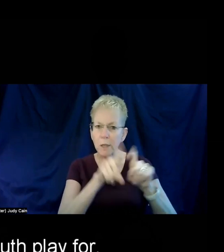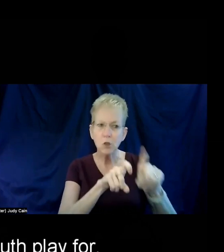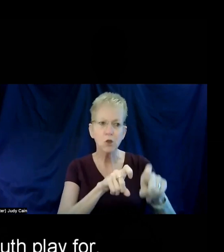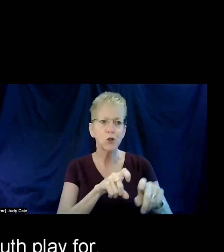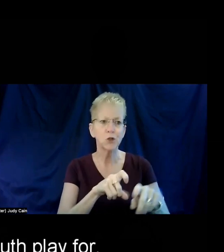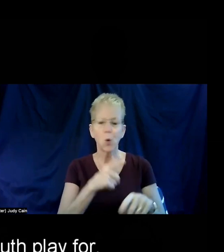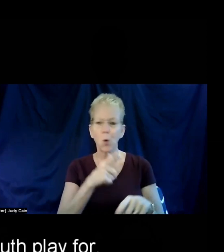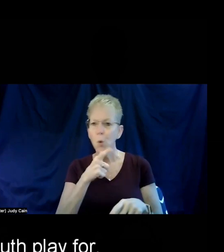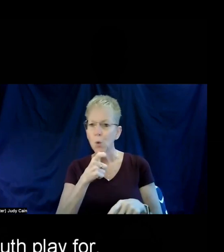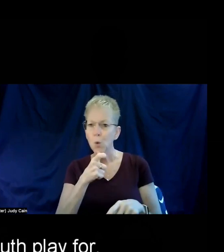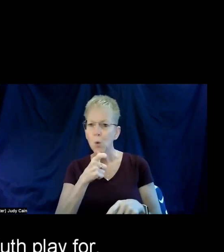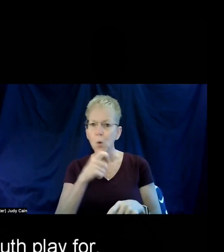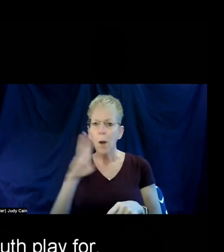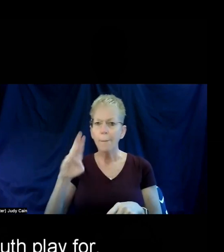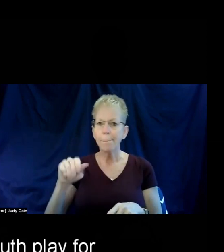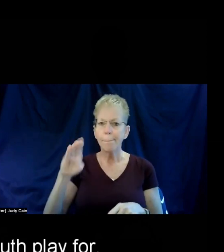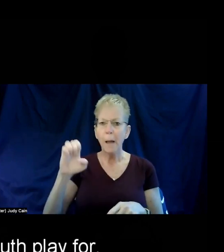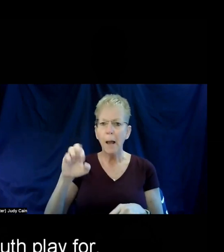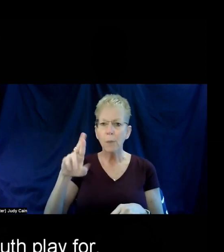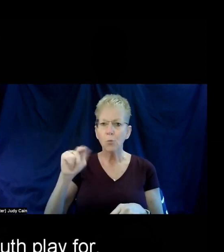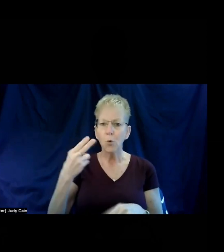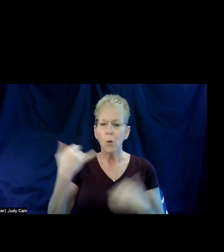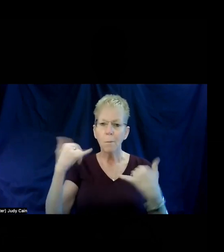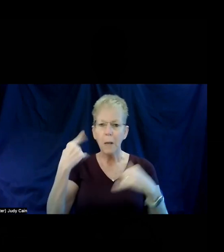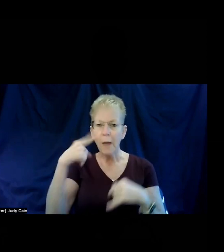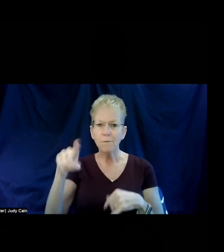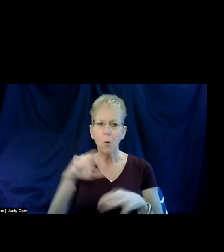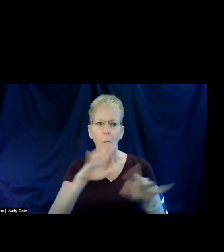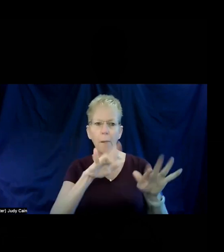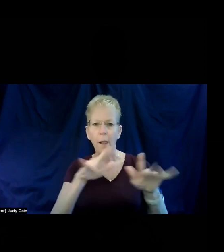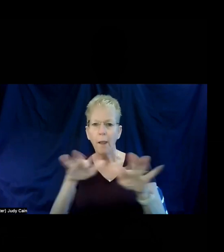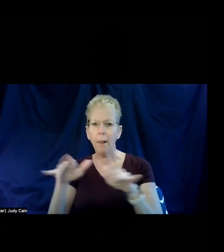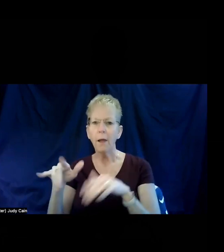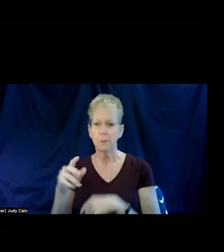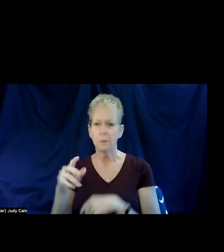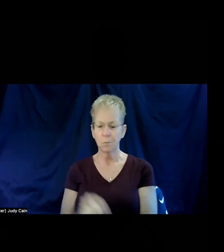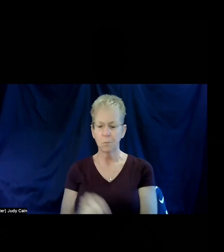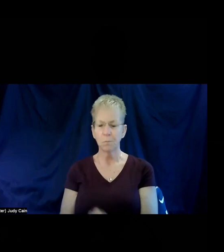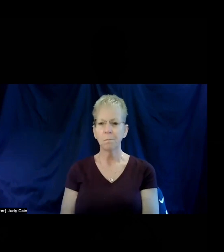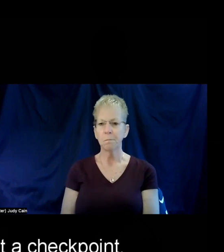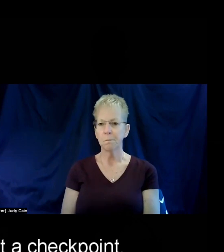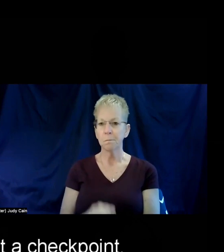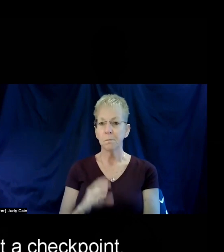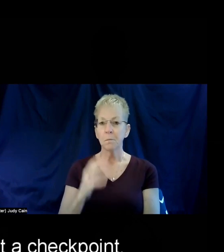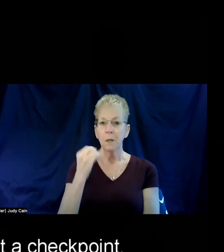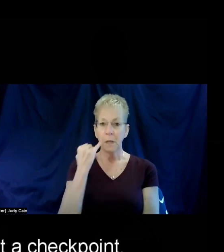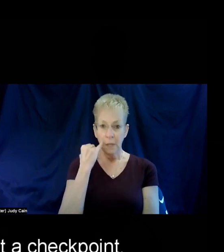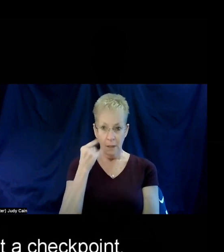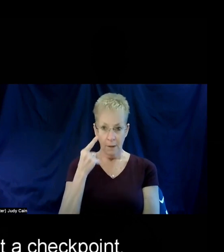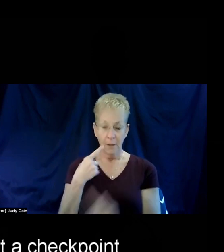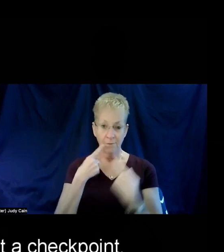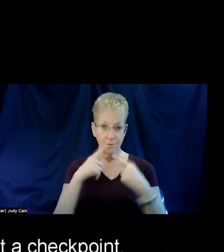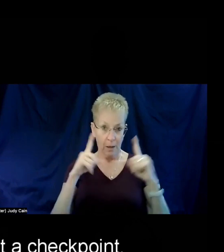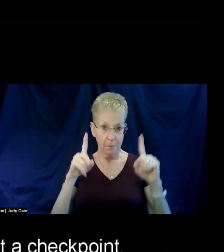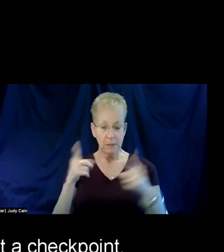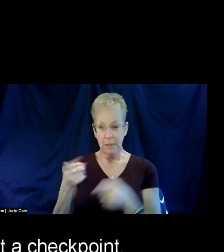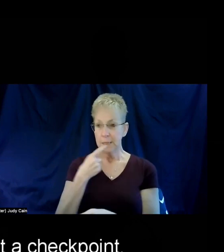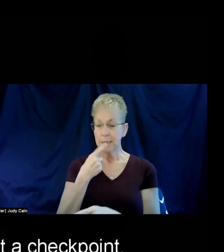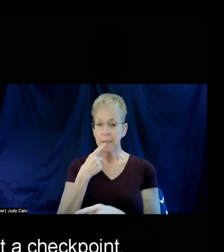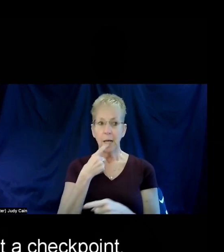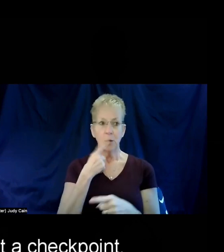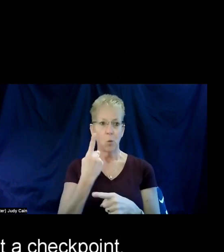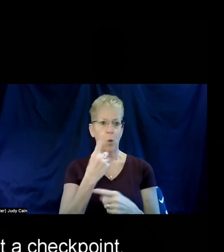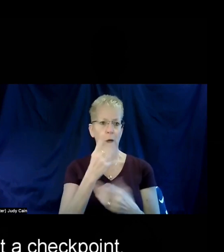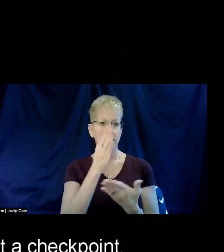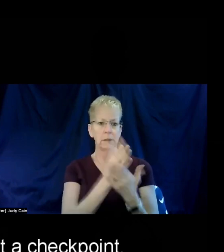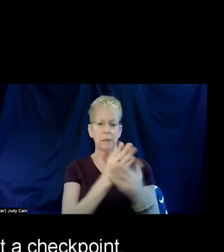who did Babe Ruth play for and all that stuff like that. And he famously said at a checkpoint,